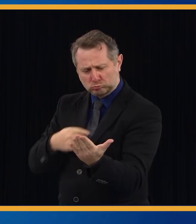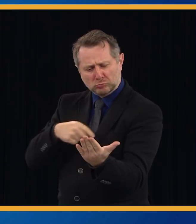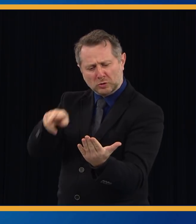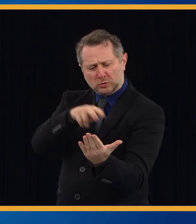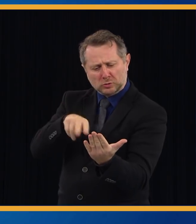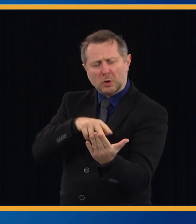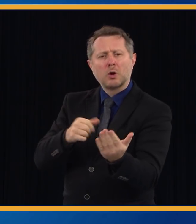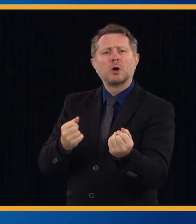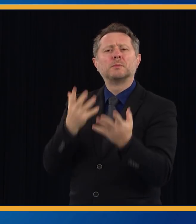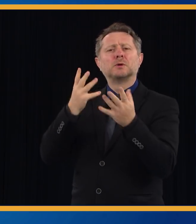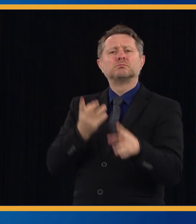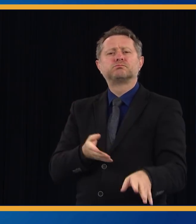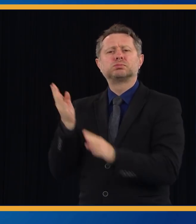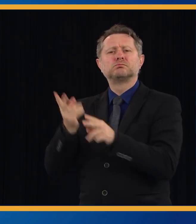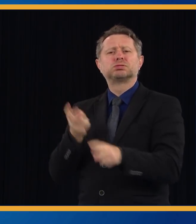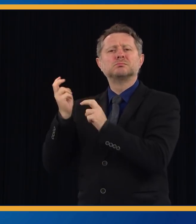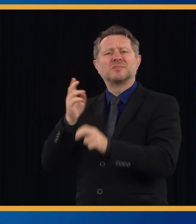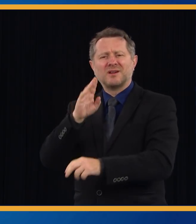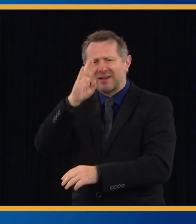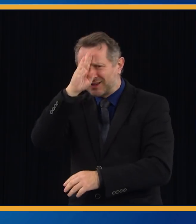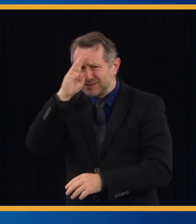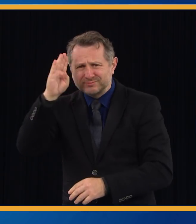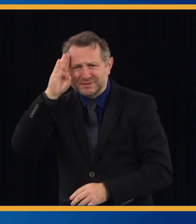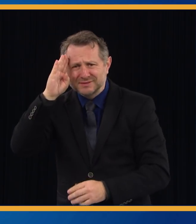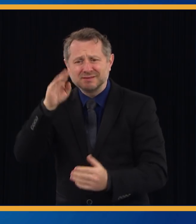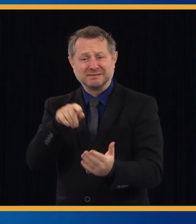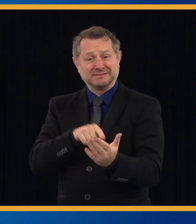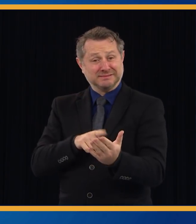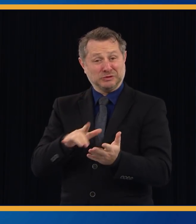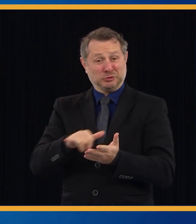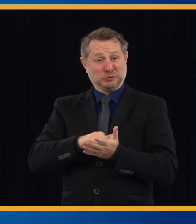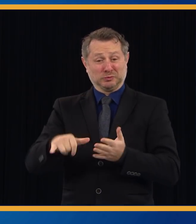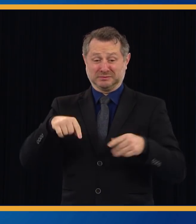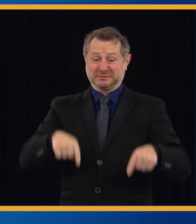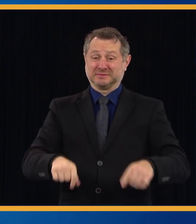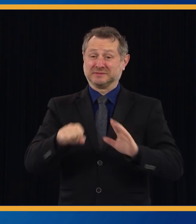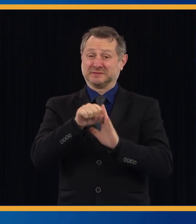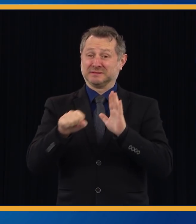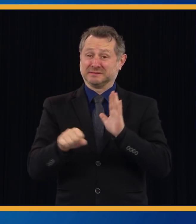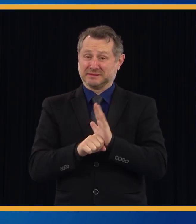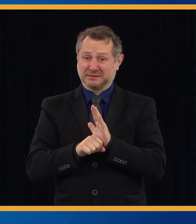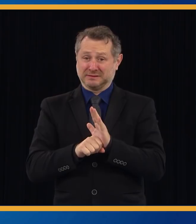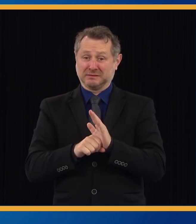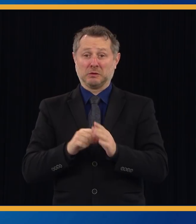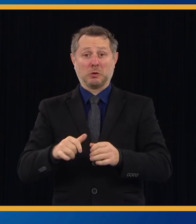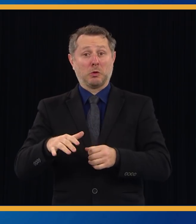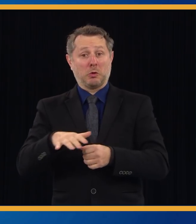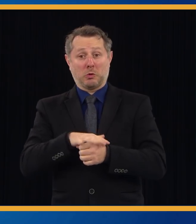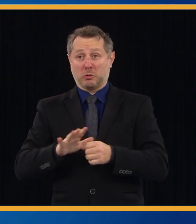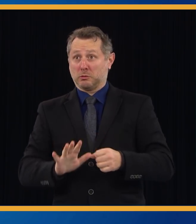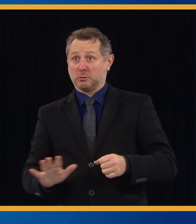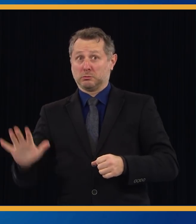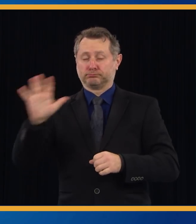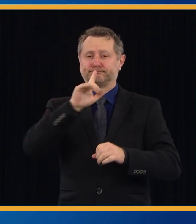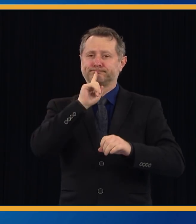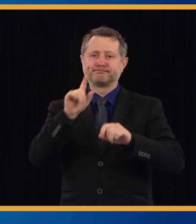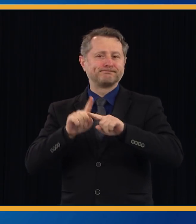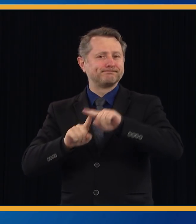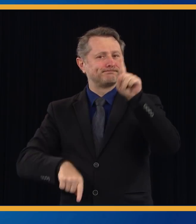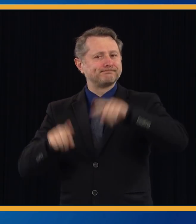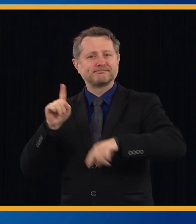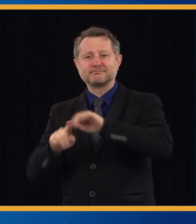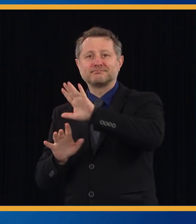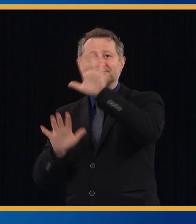regional hospitalization rates. We said in this state, it's a very diverse state. Upstate regions are like states